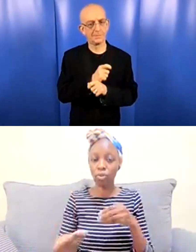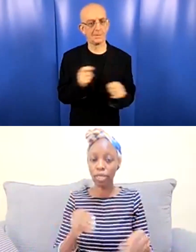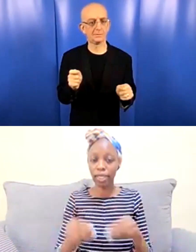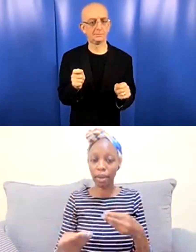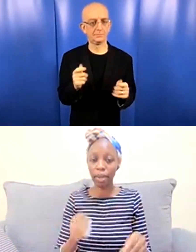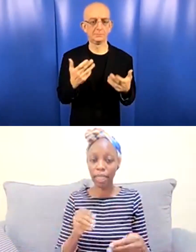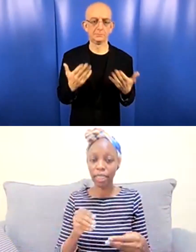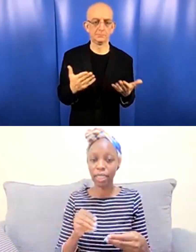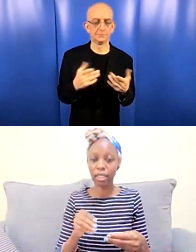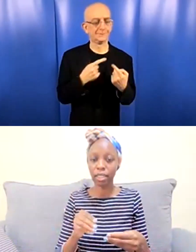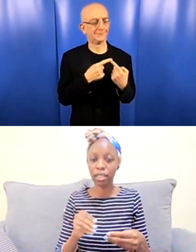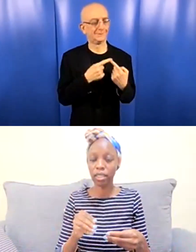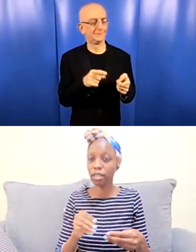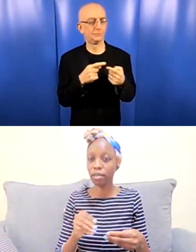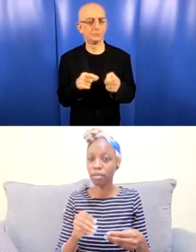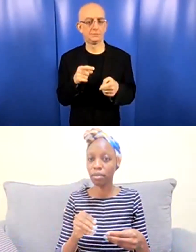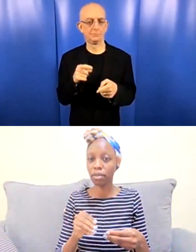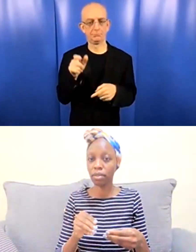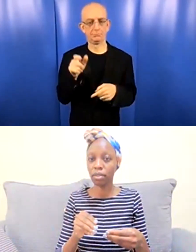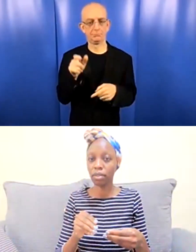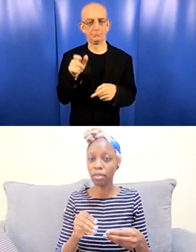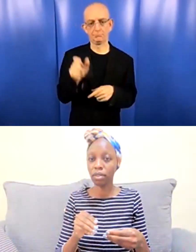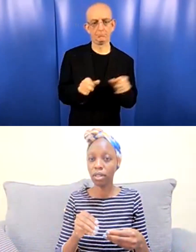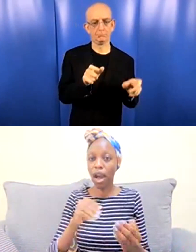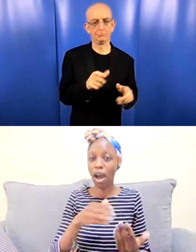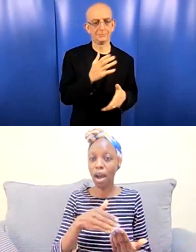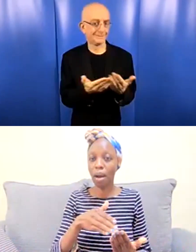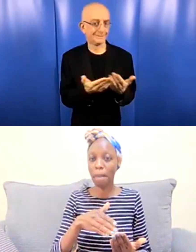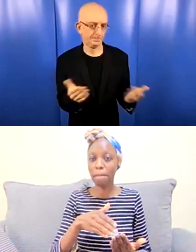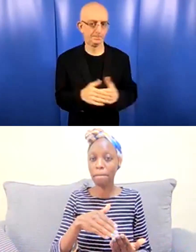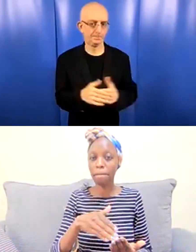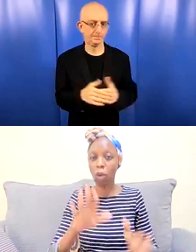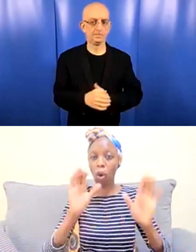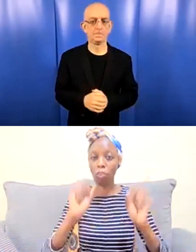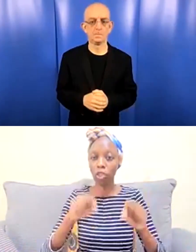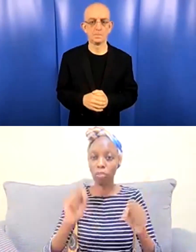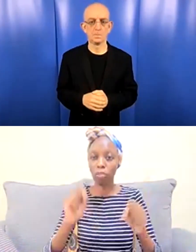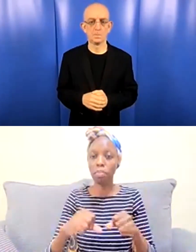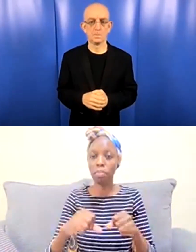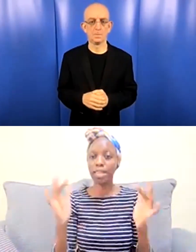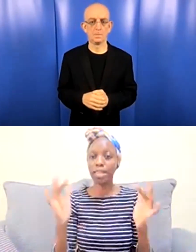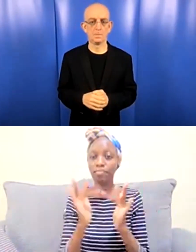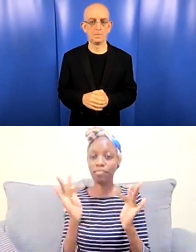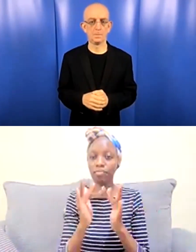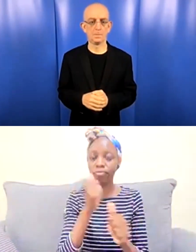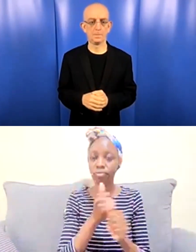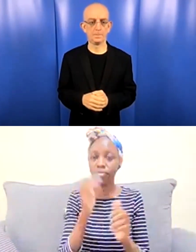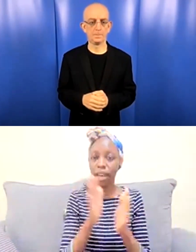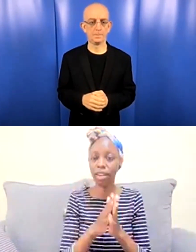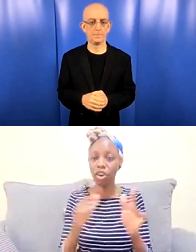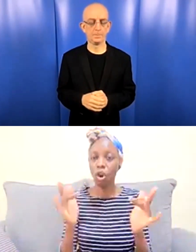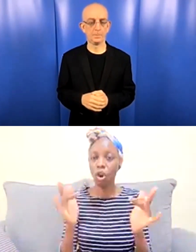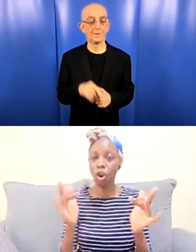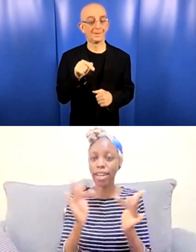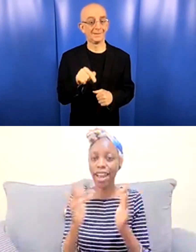disabilities are of course more prone to cyberbullying and online violence. They